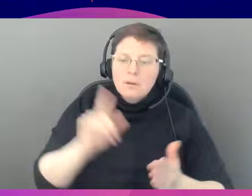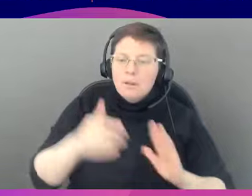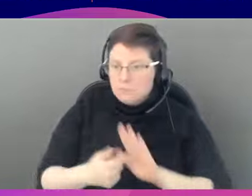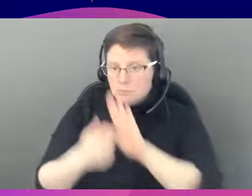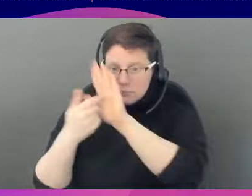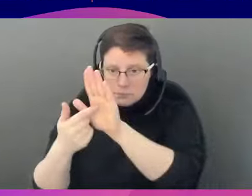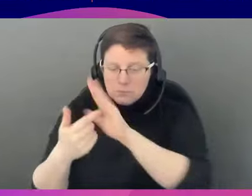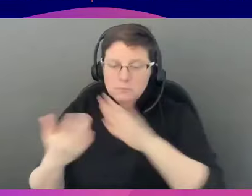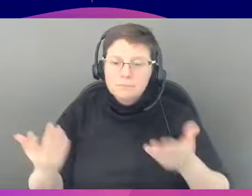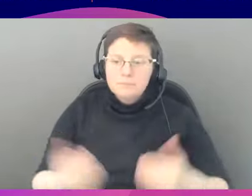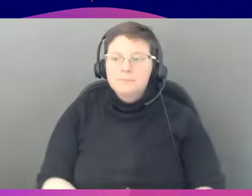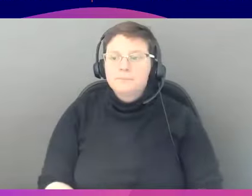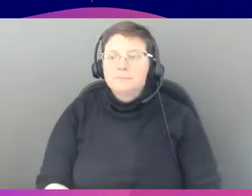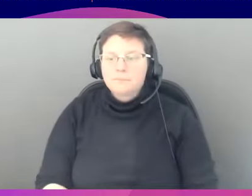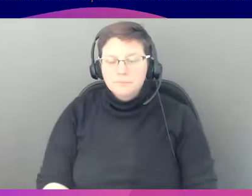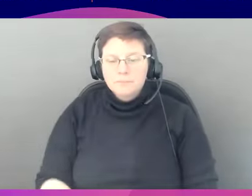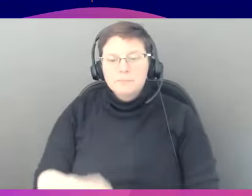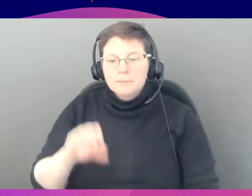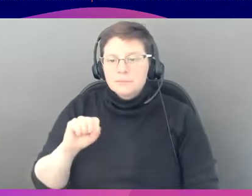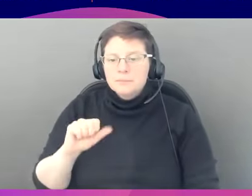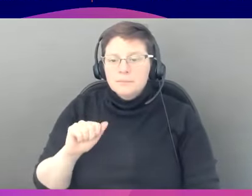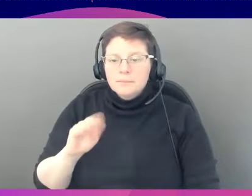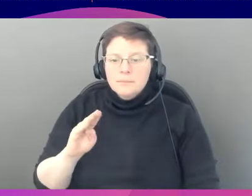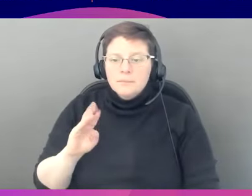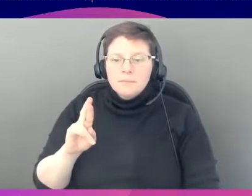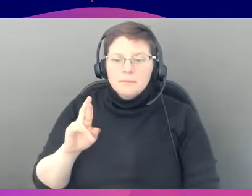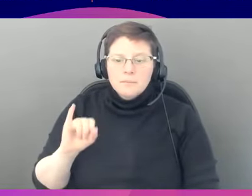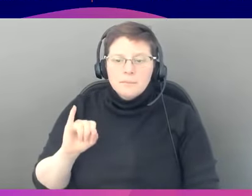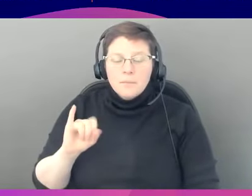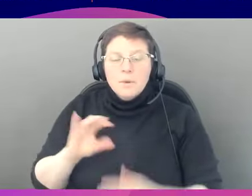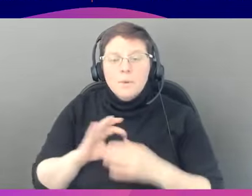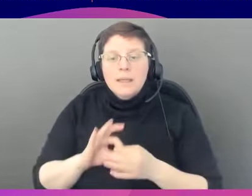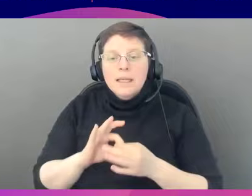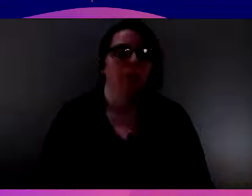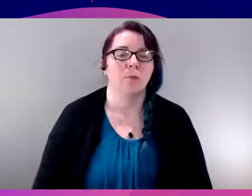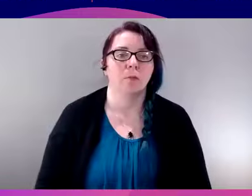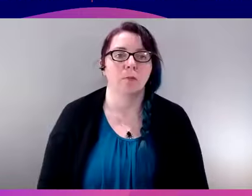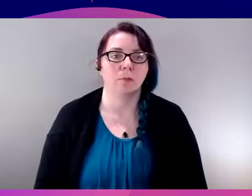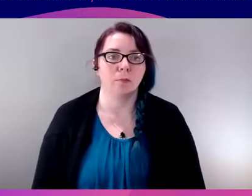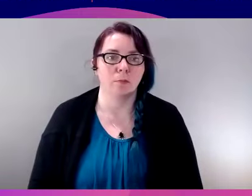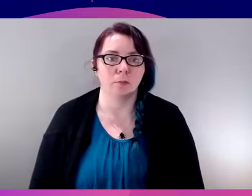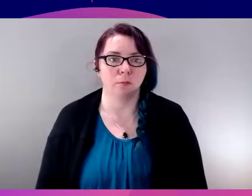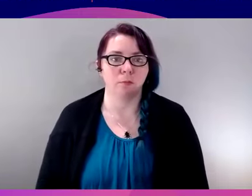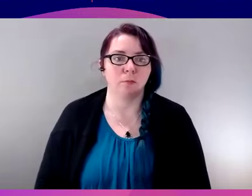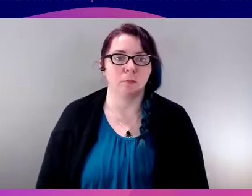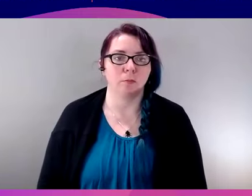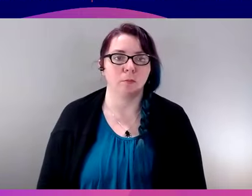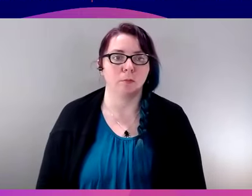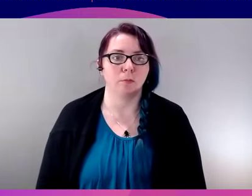We have another questions related to collaboration. Is there any collaboration with a veterinarian with the